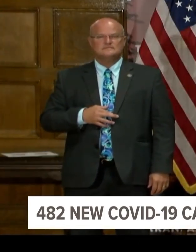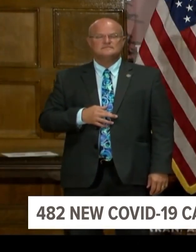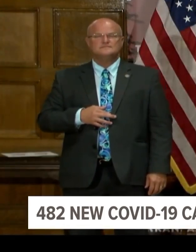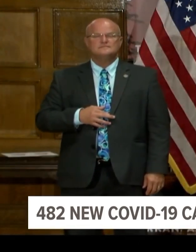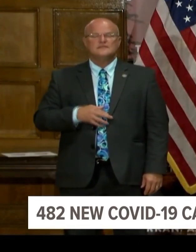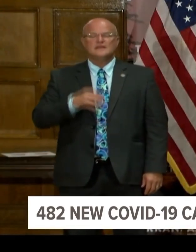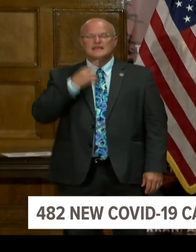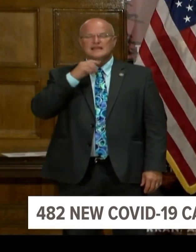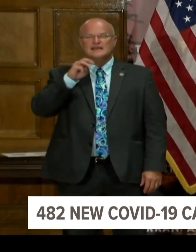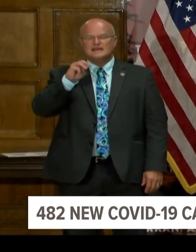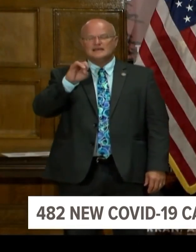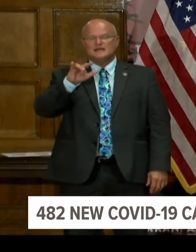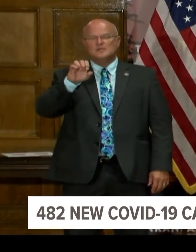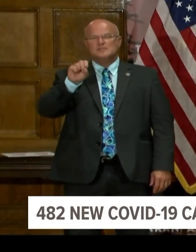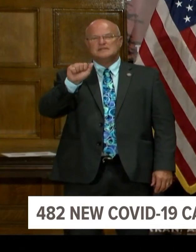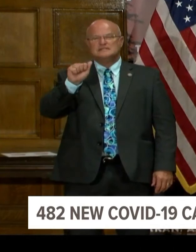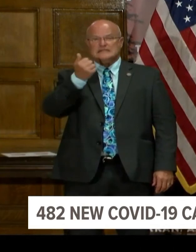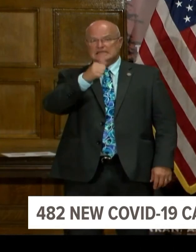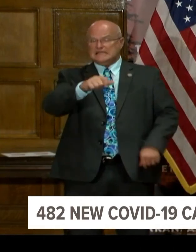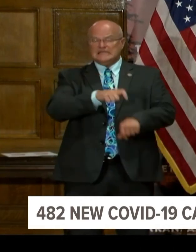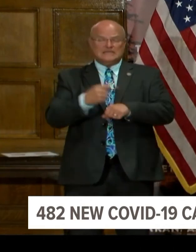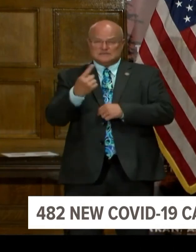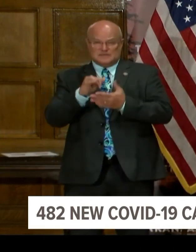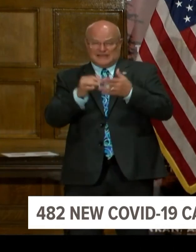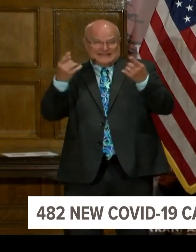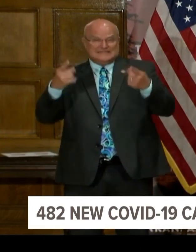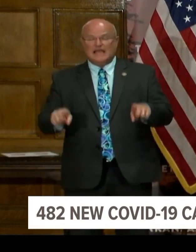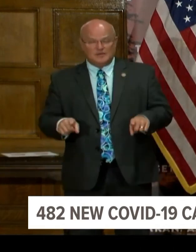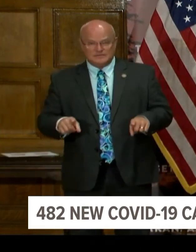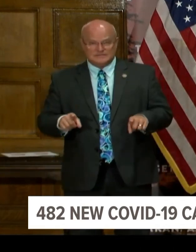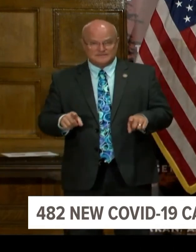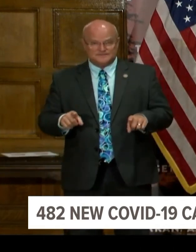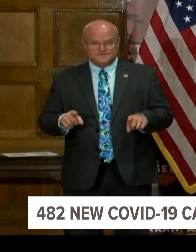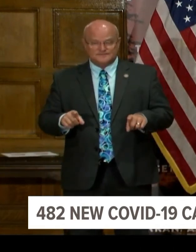Yeah, Melissa, I think, anytime something like this happens,